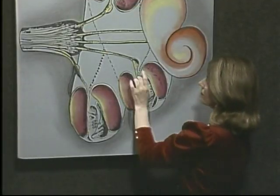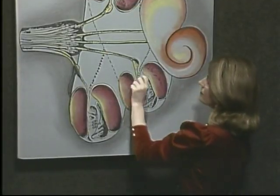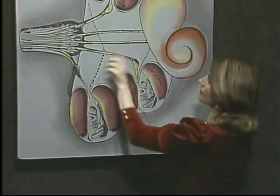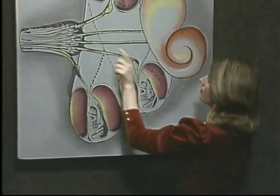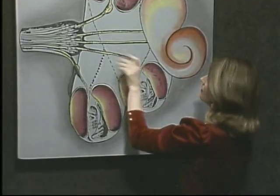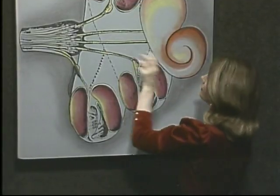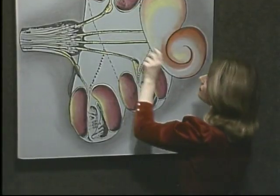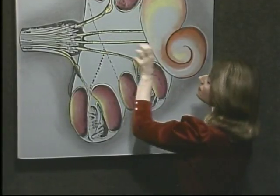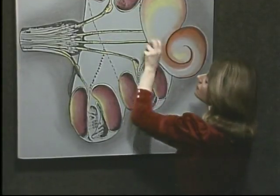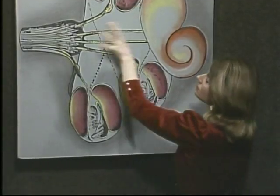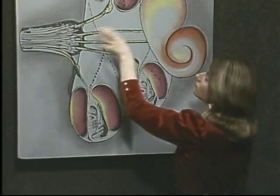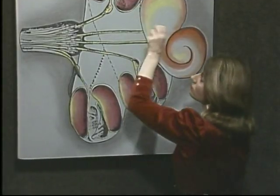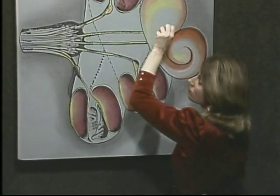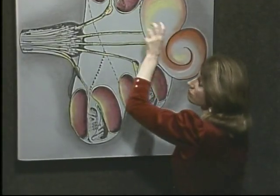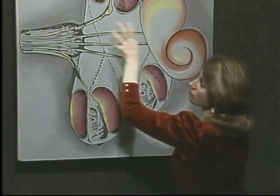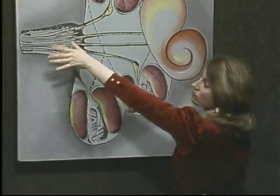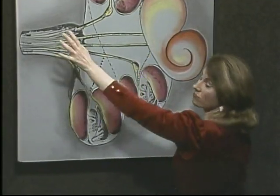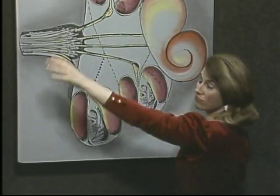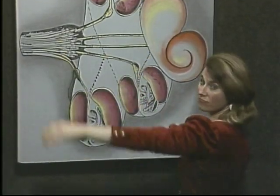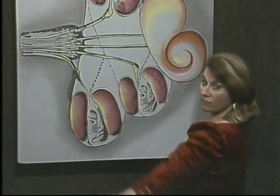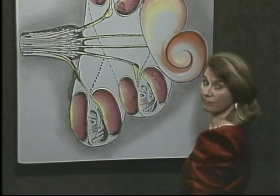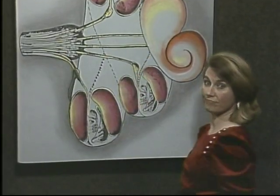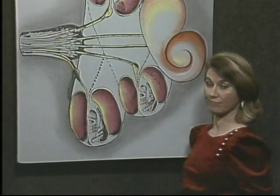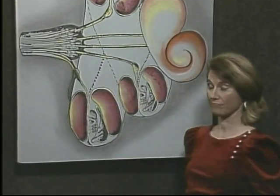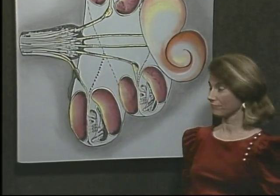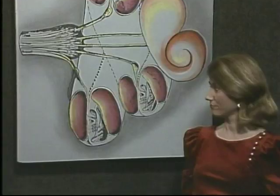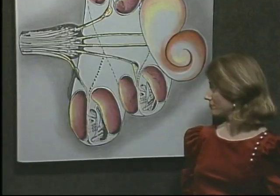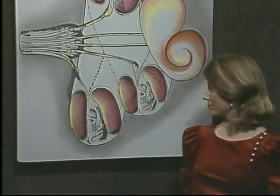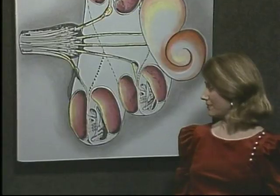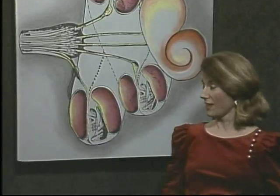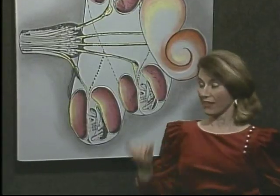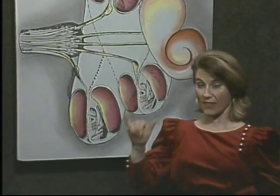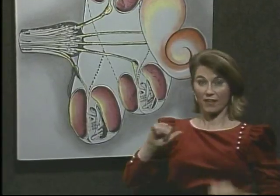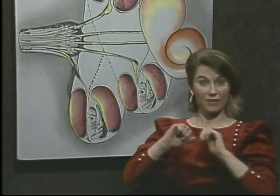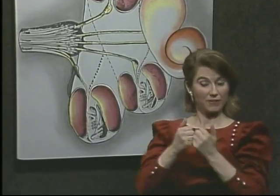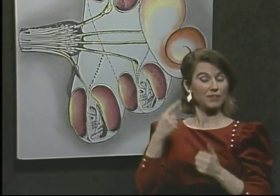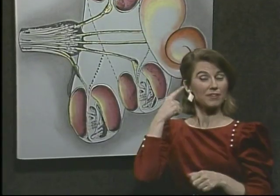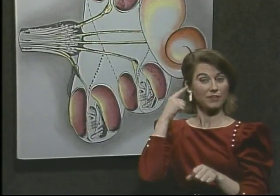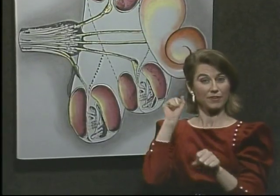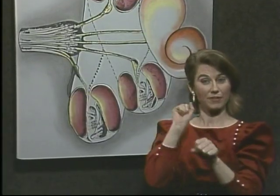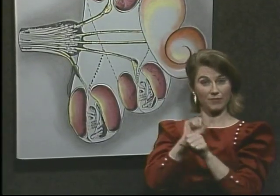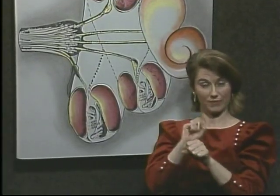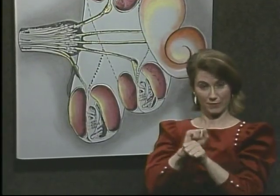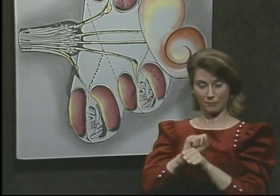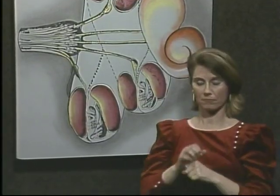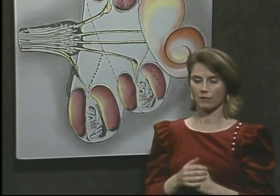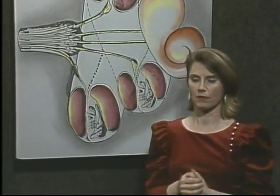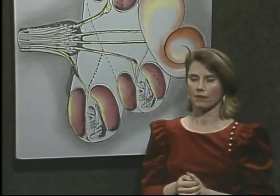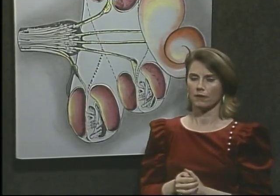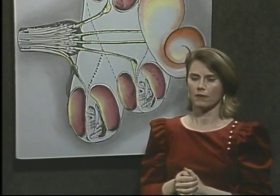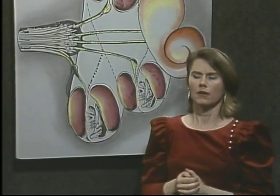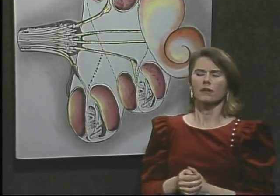moving along the fibers to the auditory nerve. And that's how hearing works.